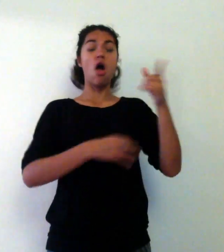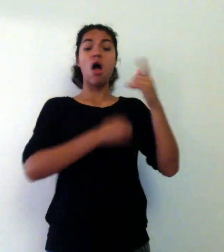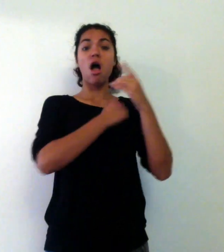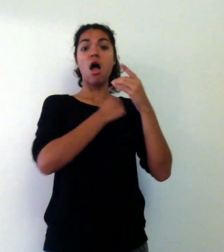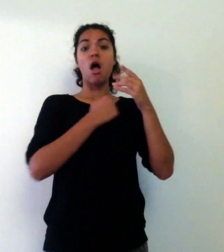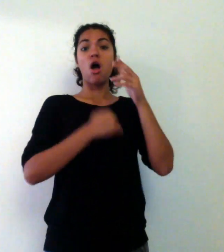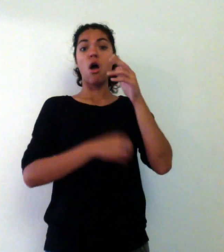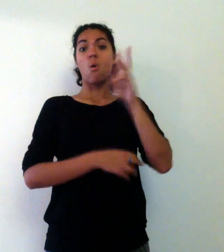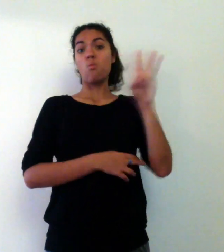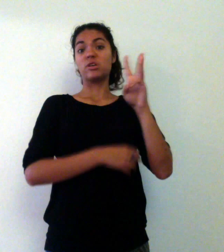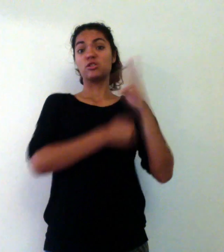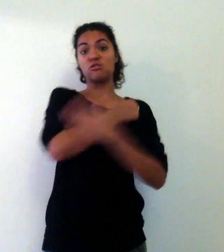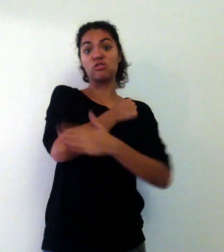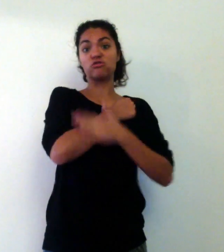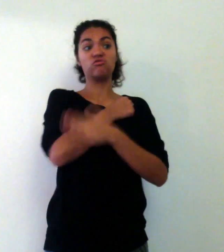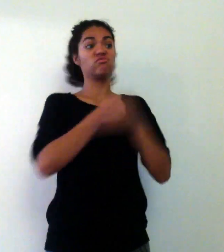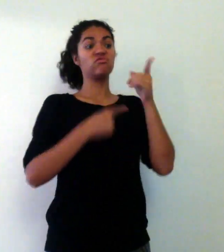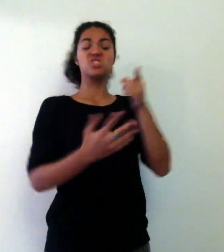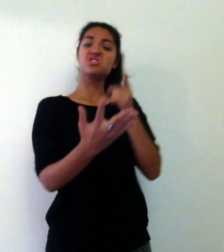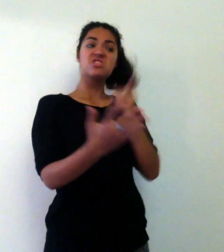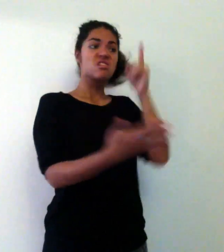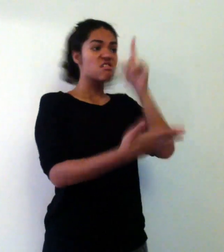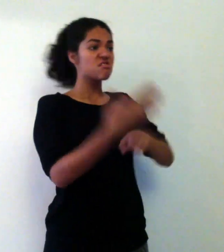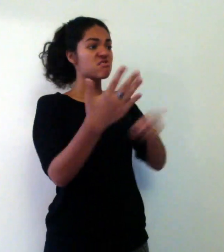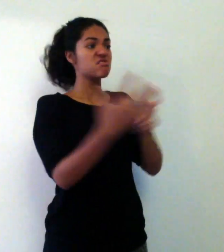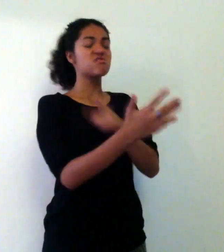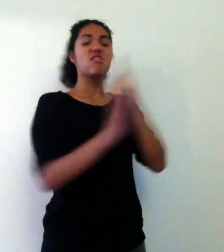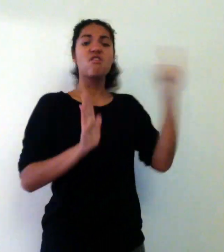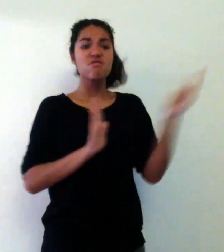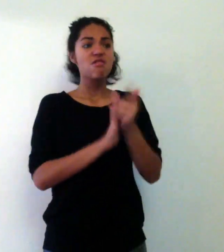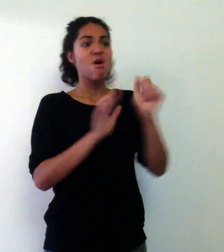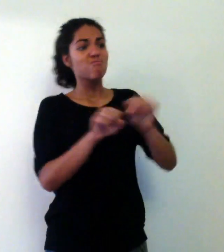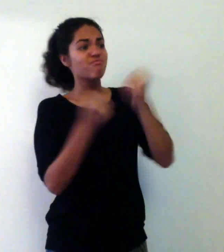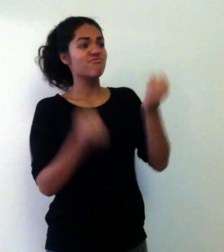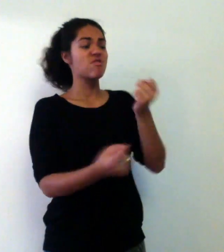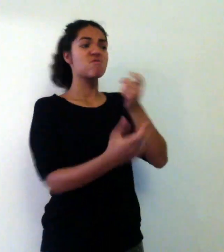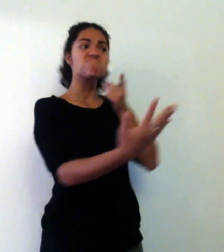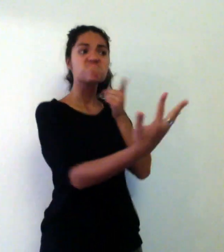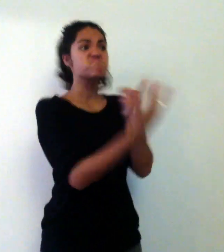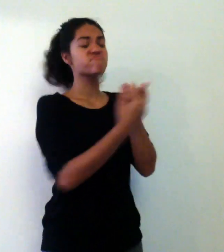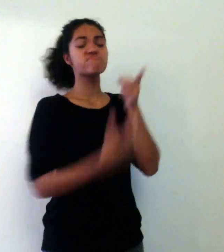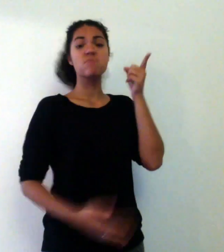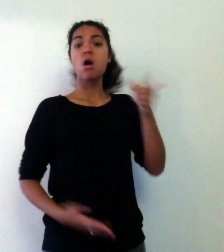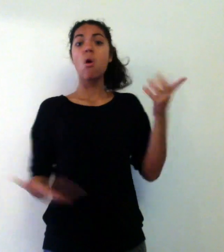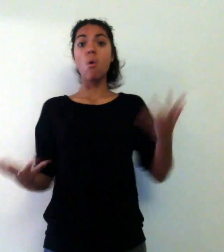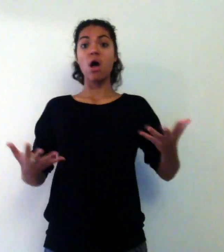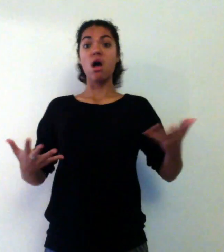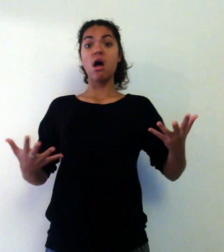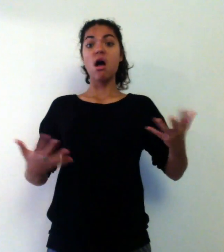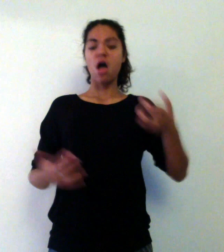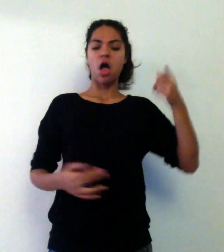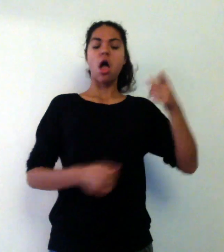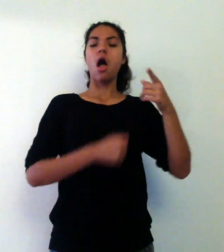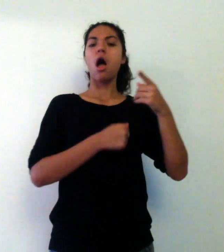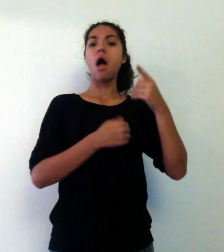the year where we dedicated it to Thanksgiving, where the nation was born on a cradle